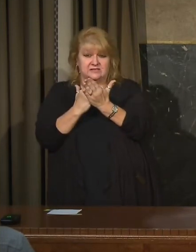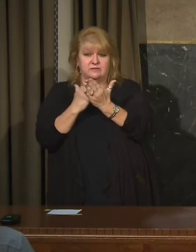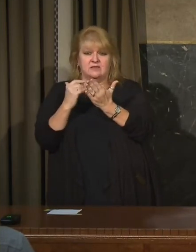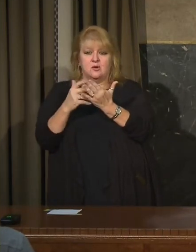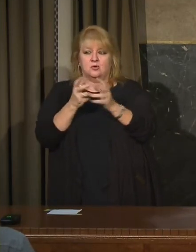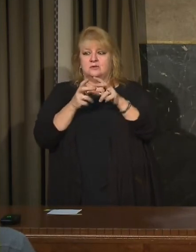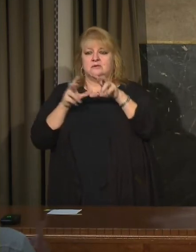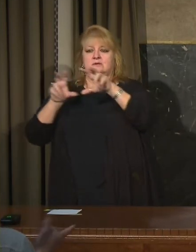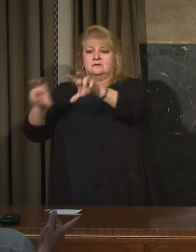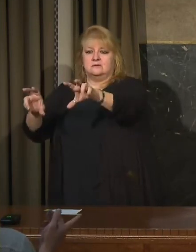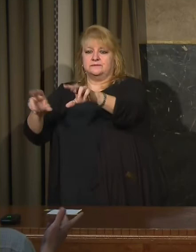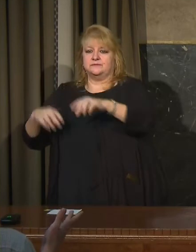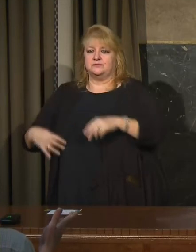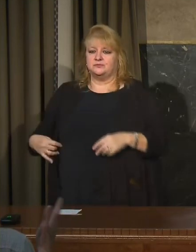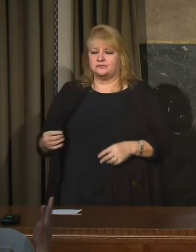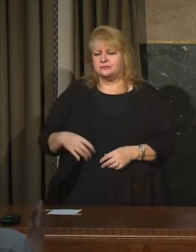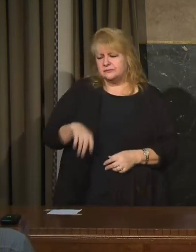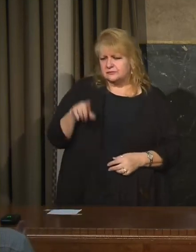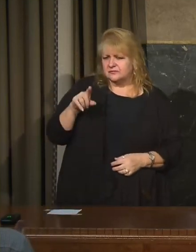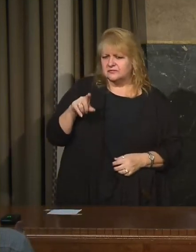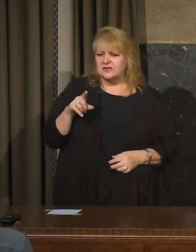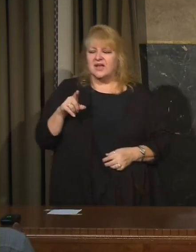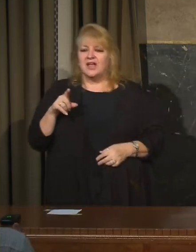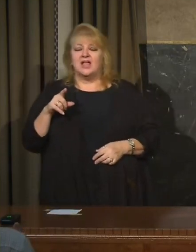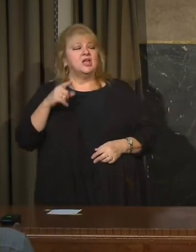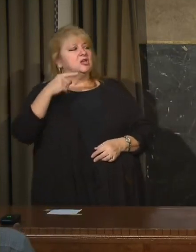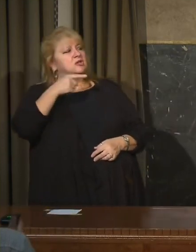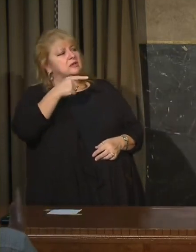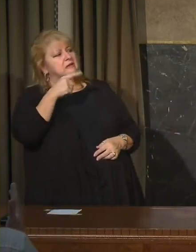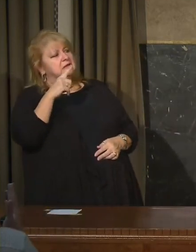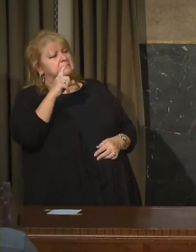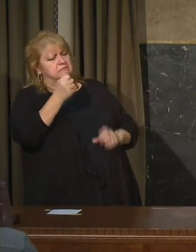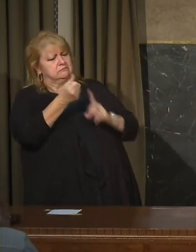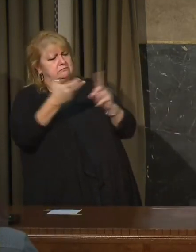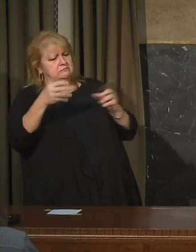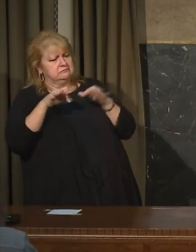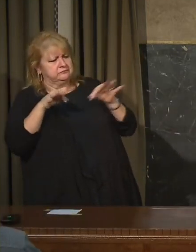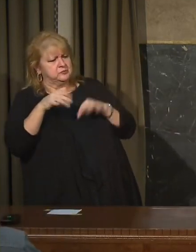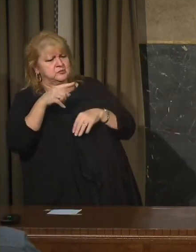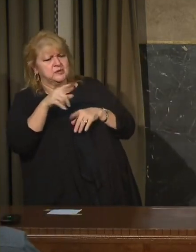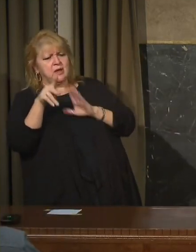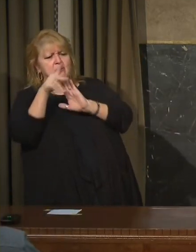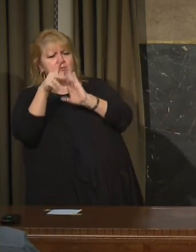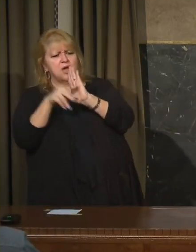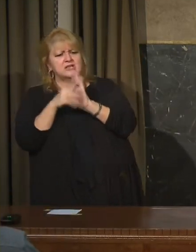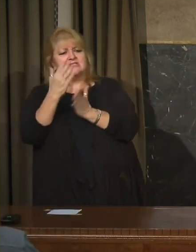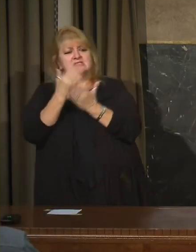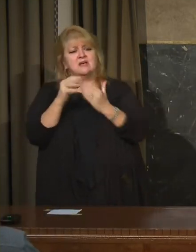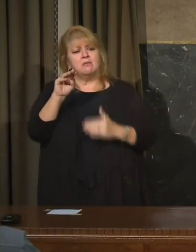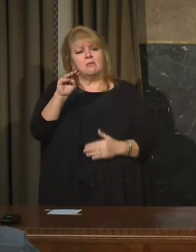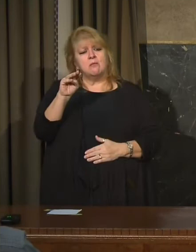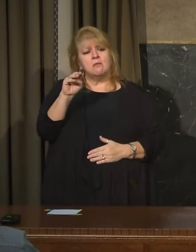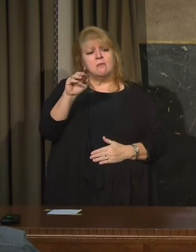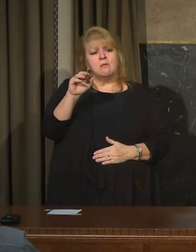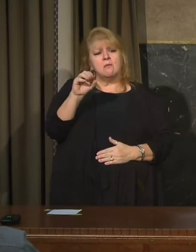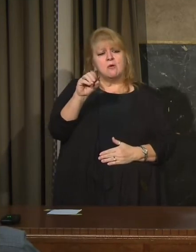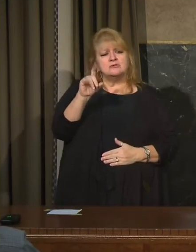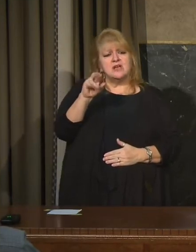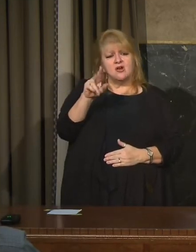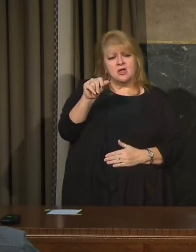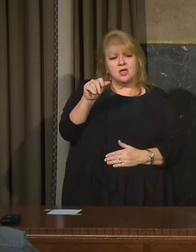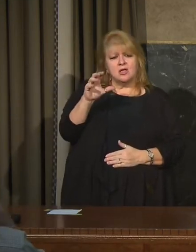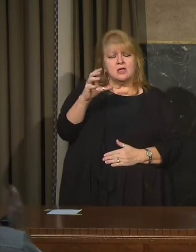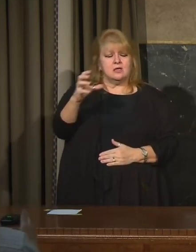two entities. Sorry, could you expand? You said you changed the policy from having some of these Moderna doses stored by